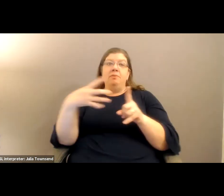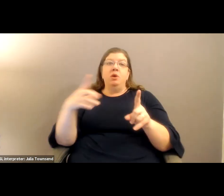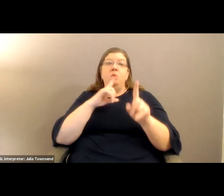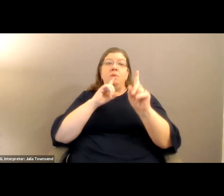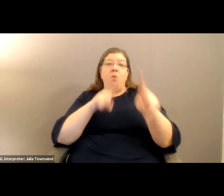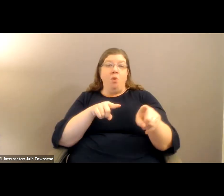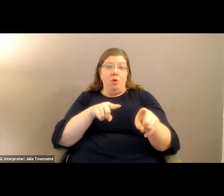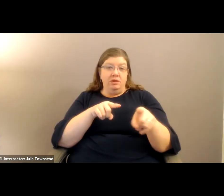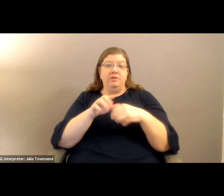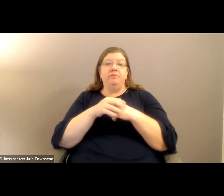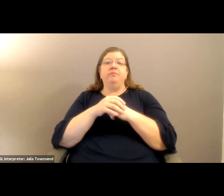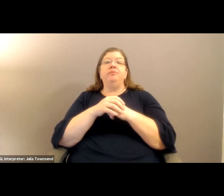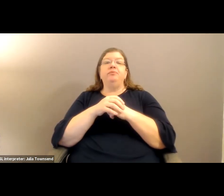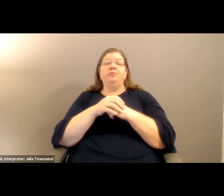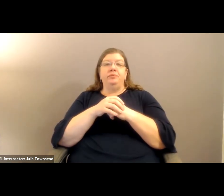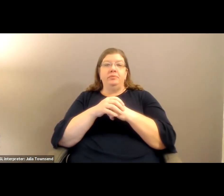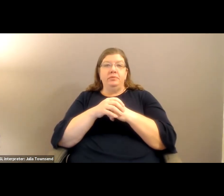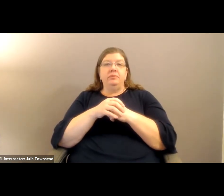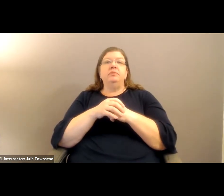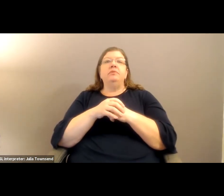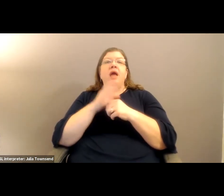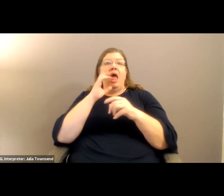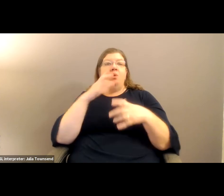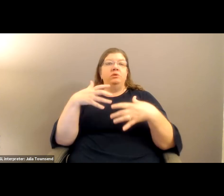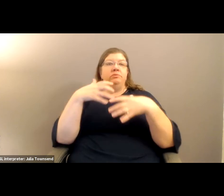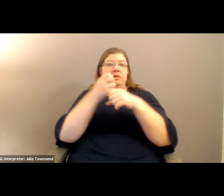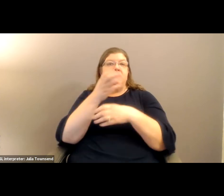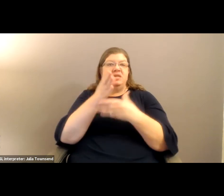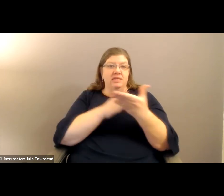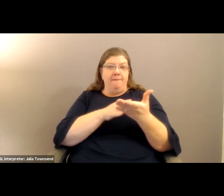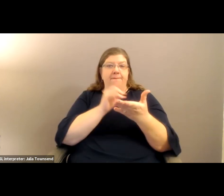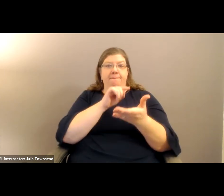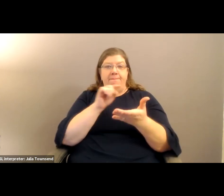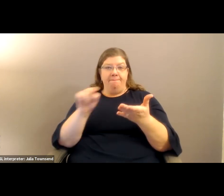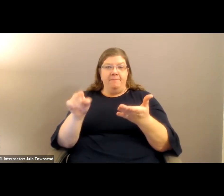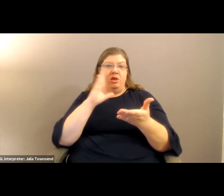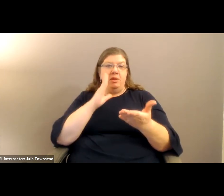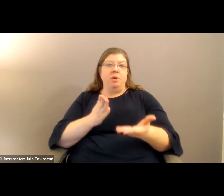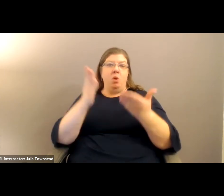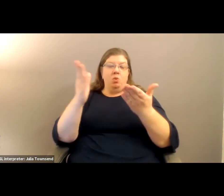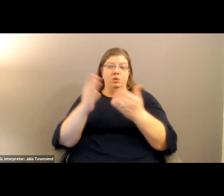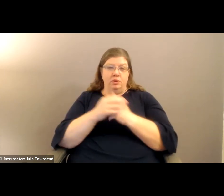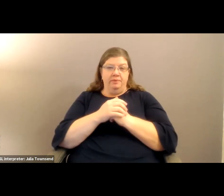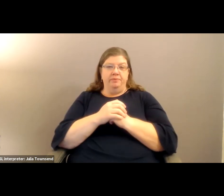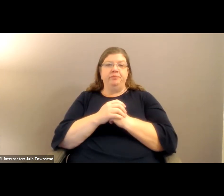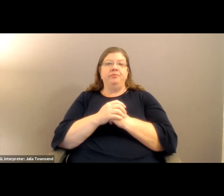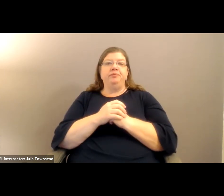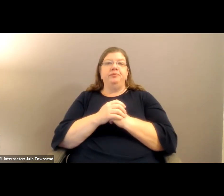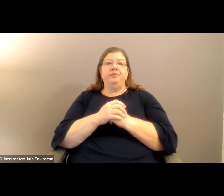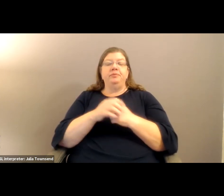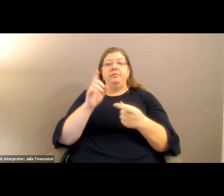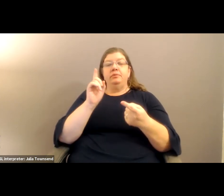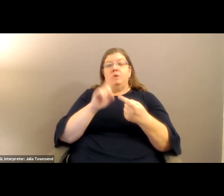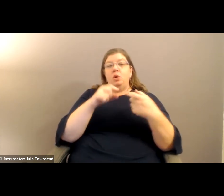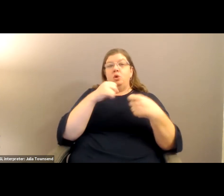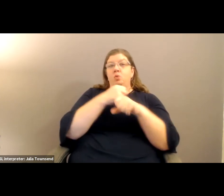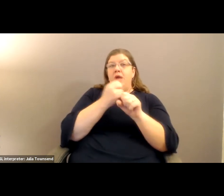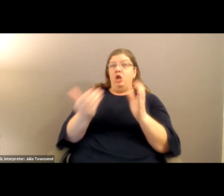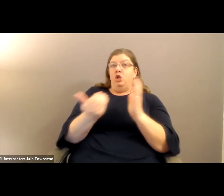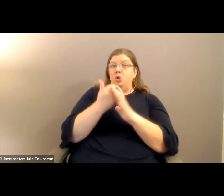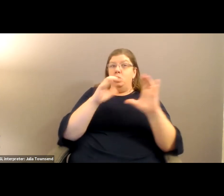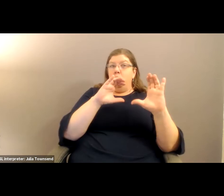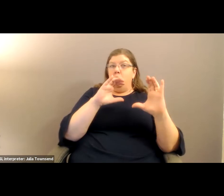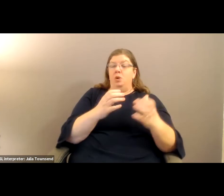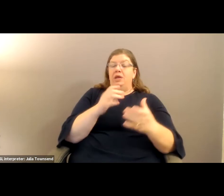for you. I'll summarize a couple of the main features of this proposal. One is the creation of a new